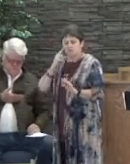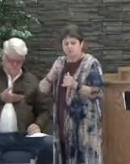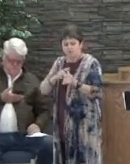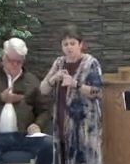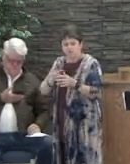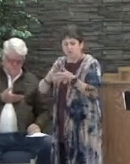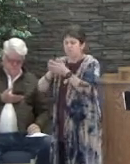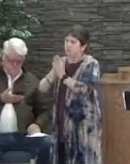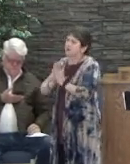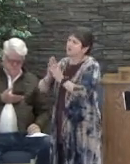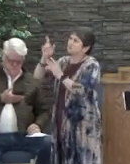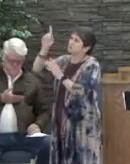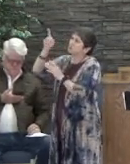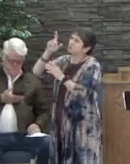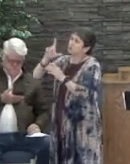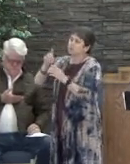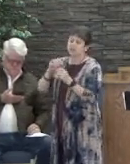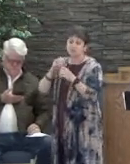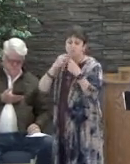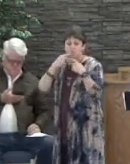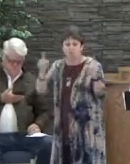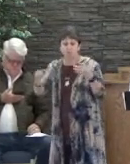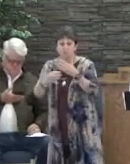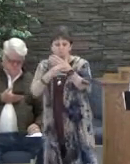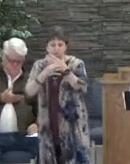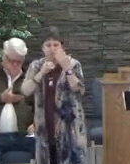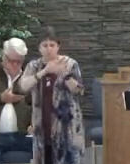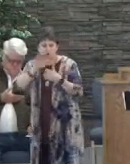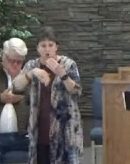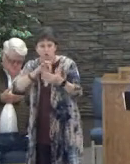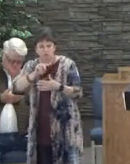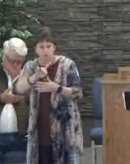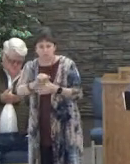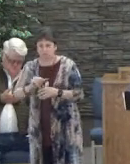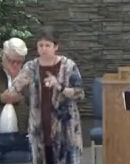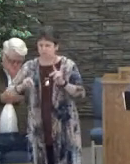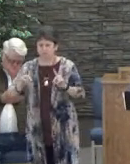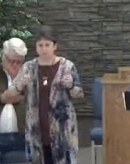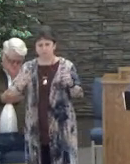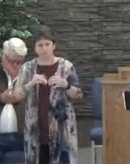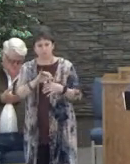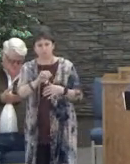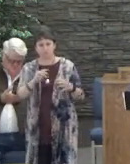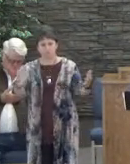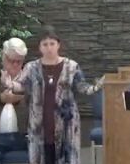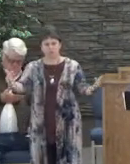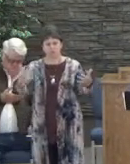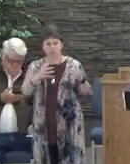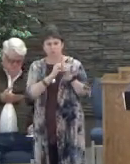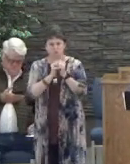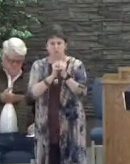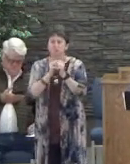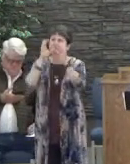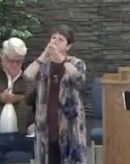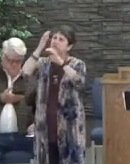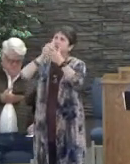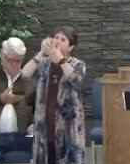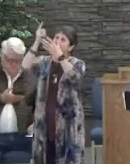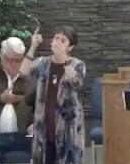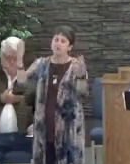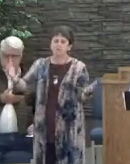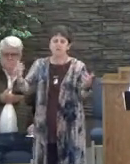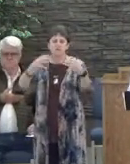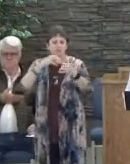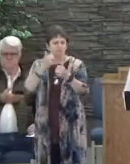the Lord, and he proclaimed a fast for all Judah. People of Judah came together to seek help from the Lord. Indeed, they came